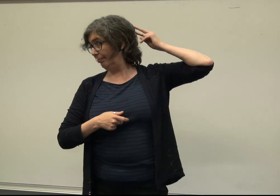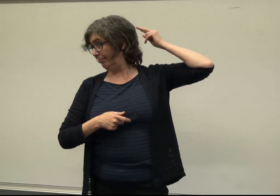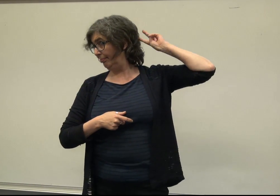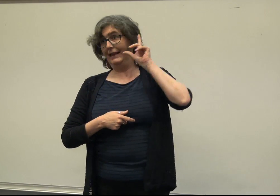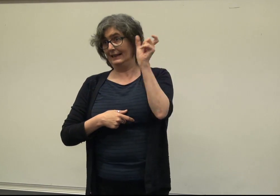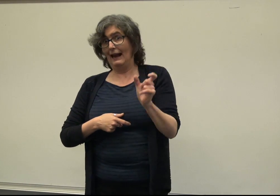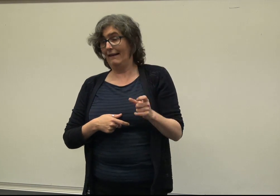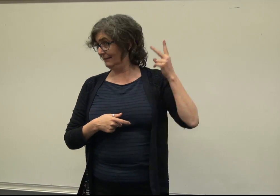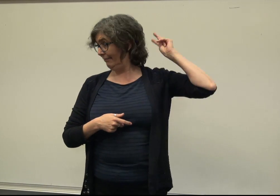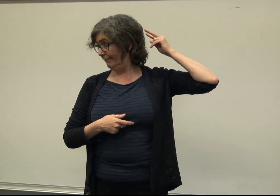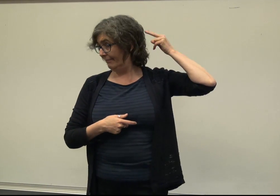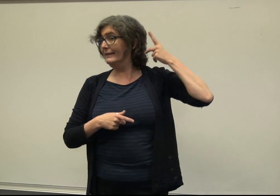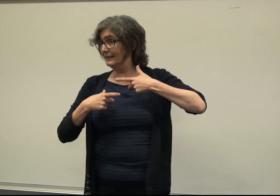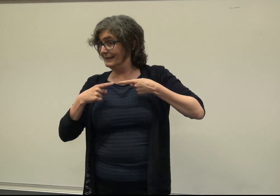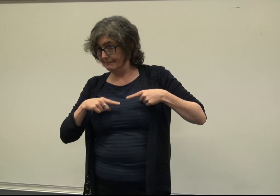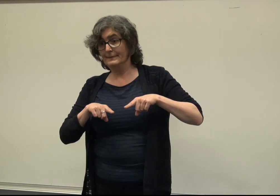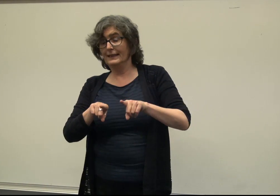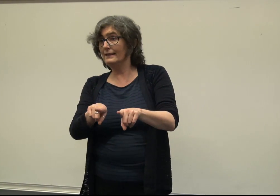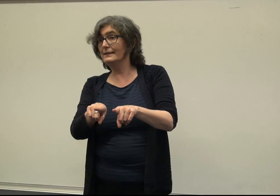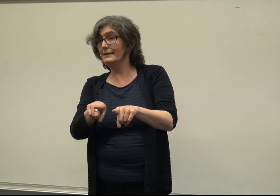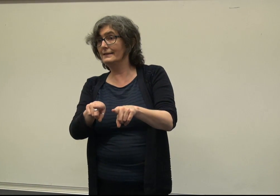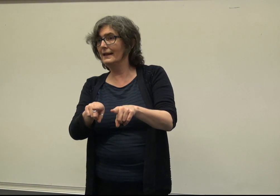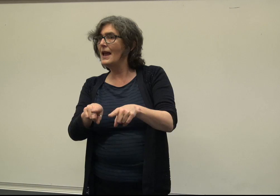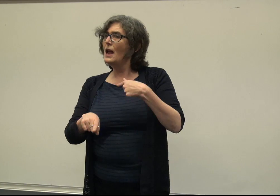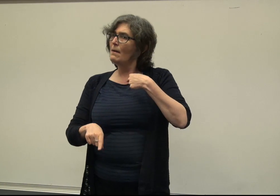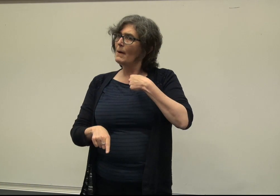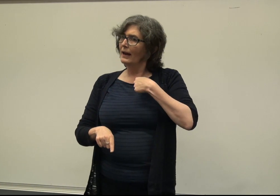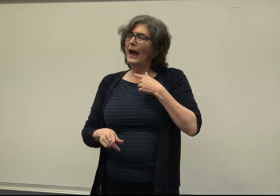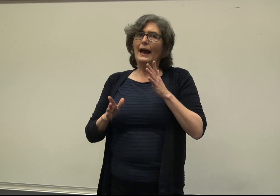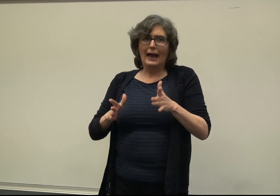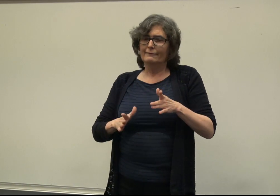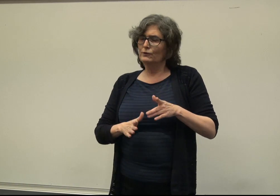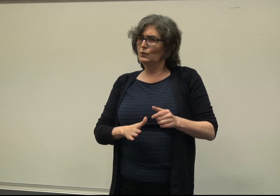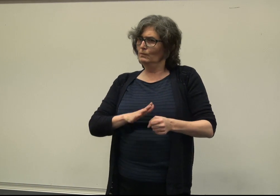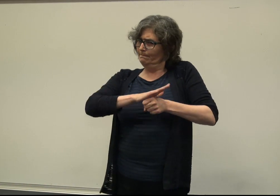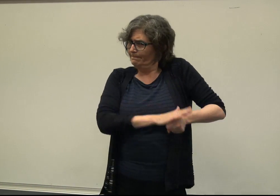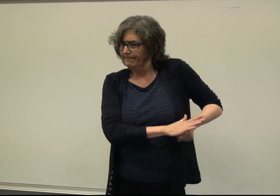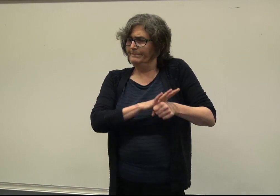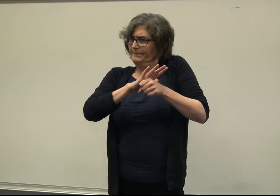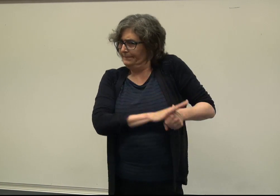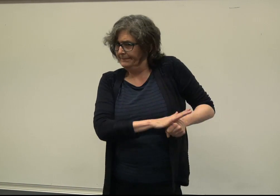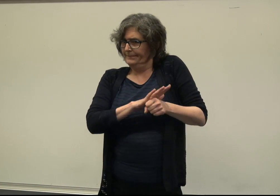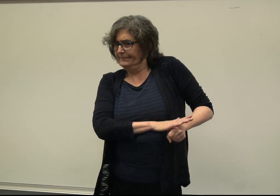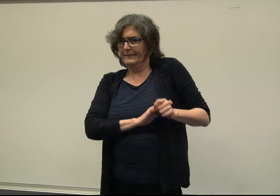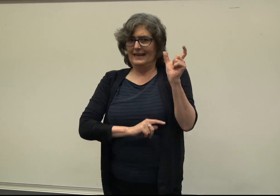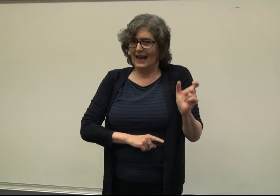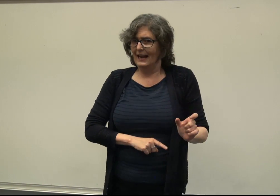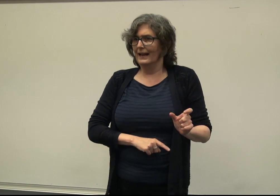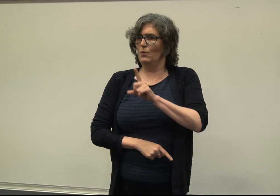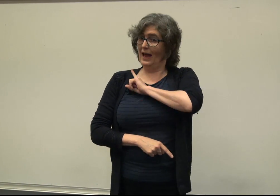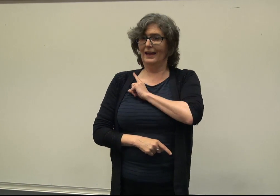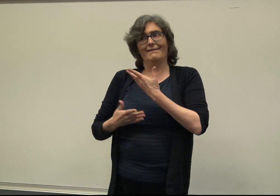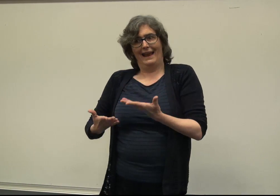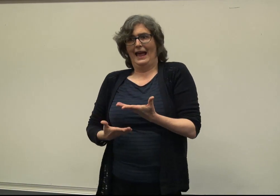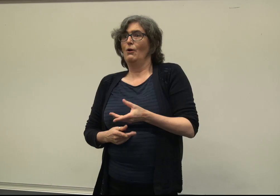well as the other languages that I speak, and I'm constantly pushing them away. And this